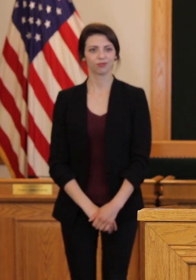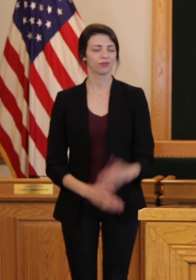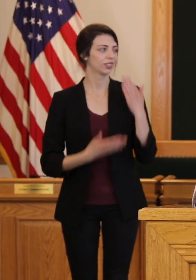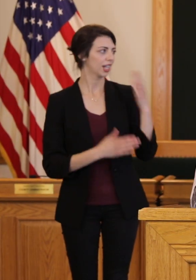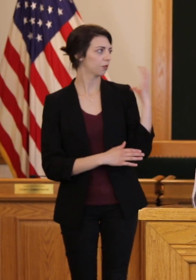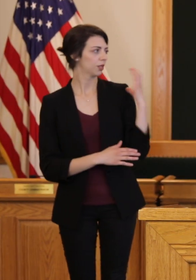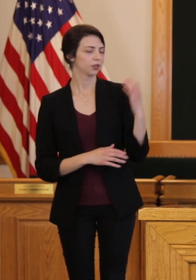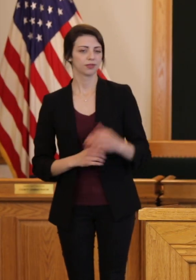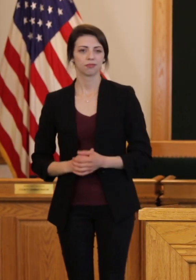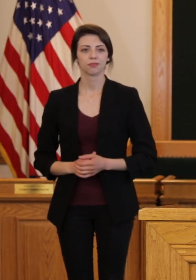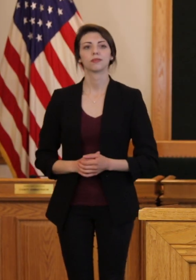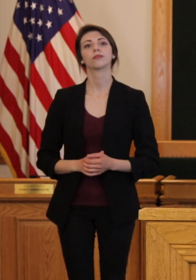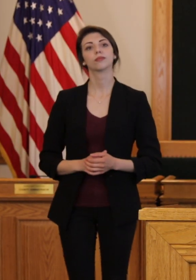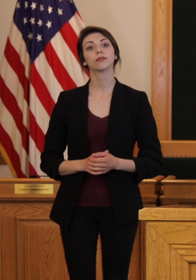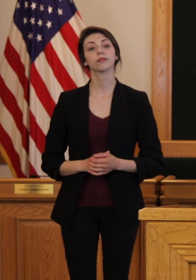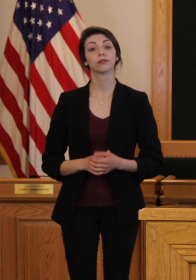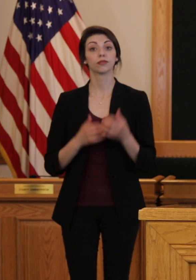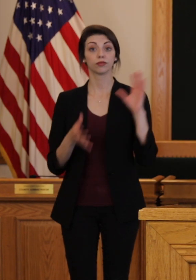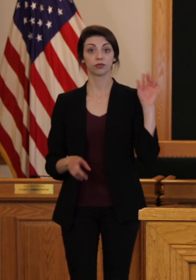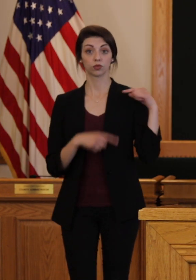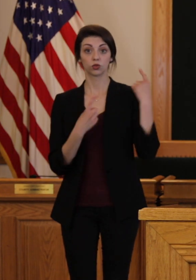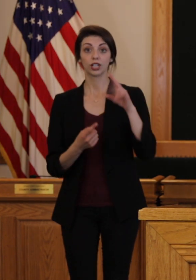Thank you, Chairman Weatherup. As of today,